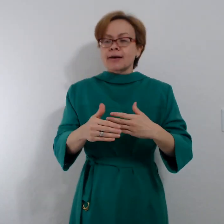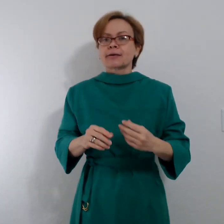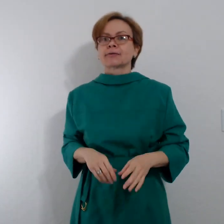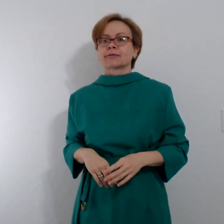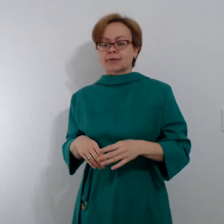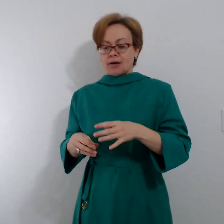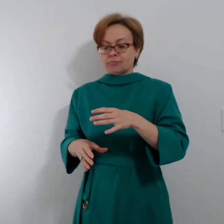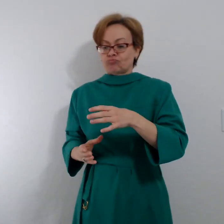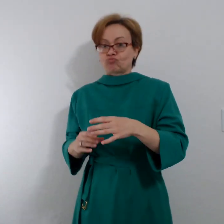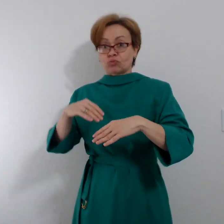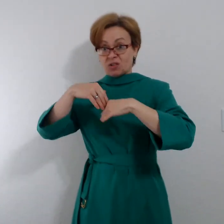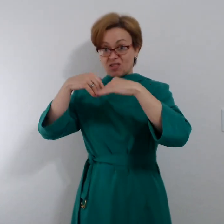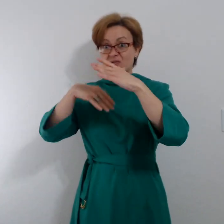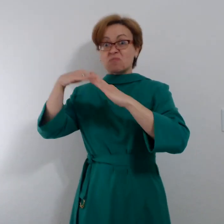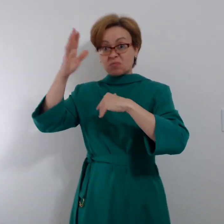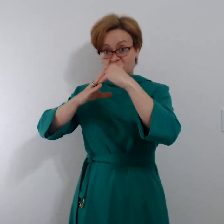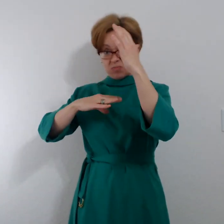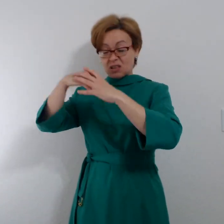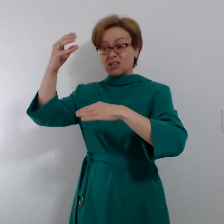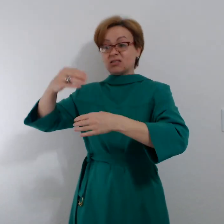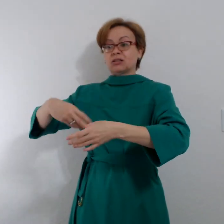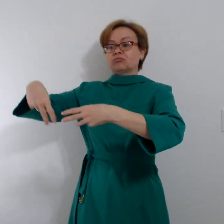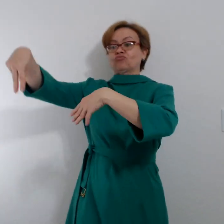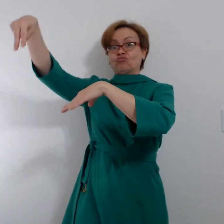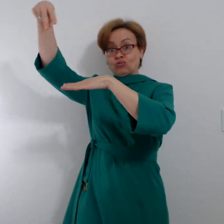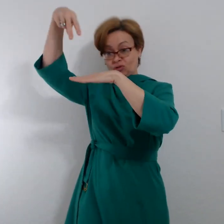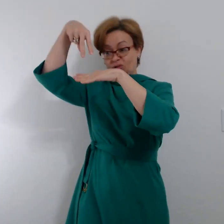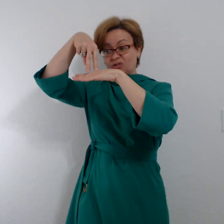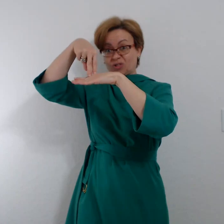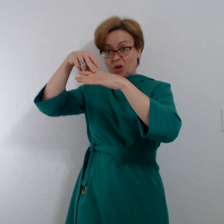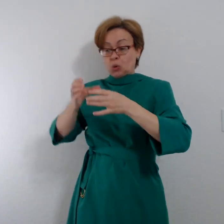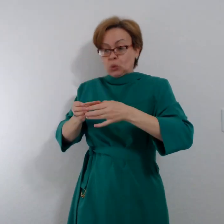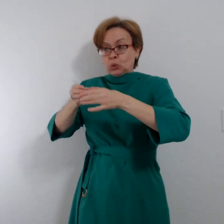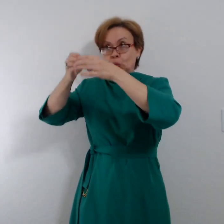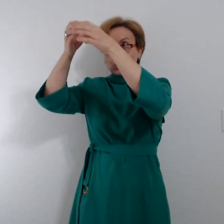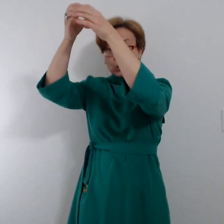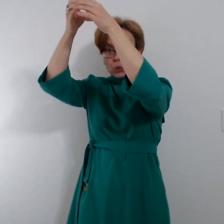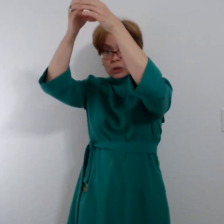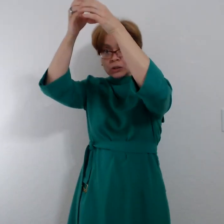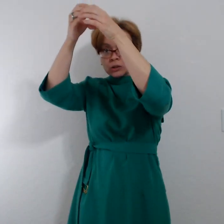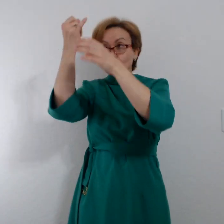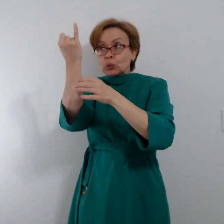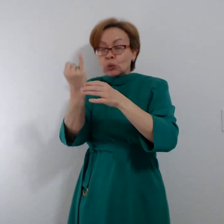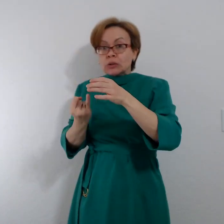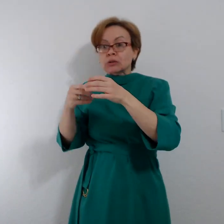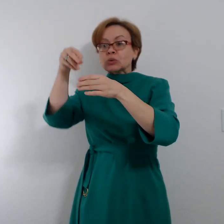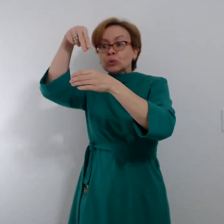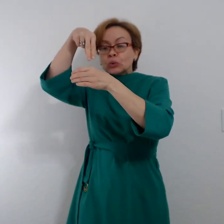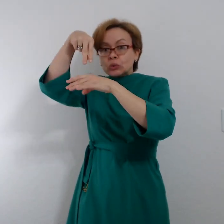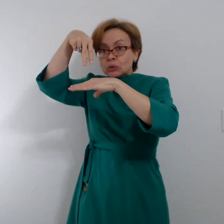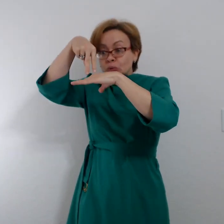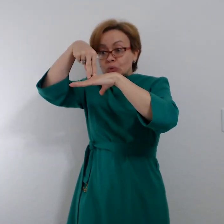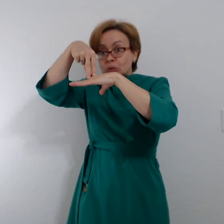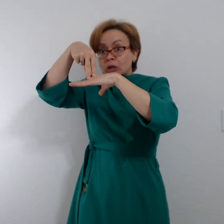to hallucinate so hard that the buildings that were behind me started to look like big animal